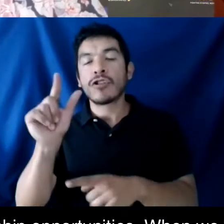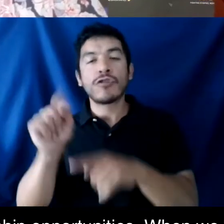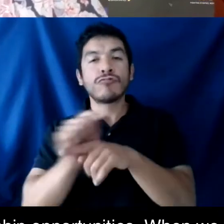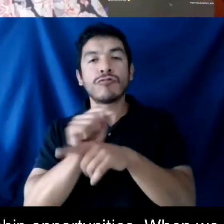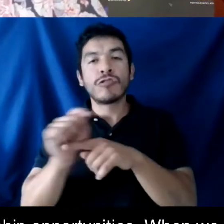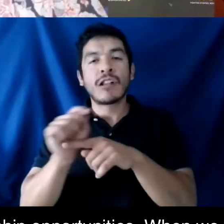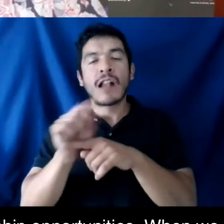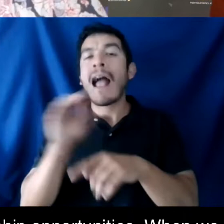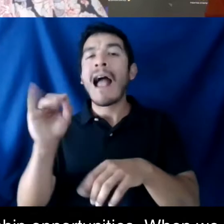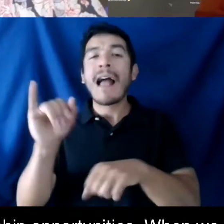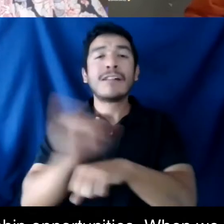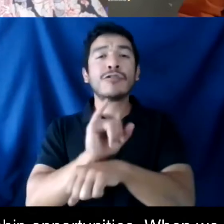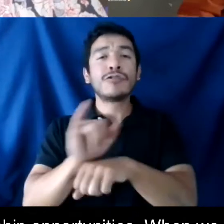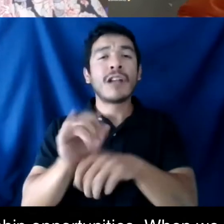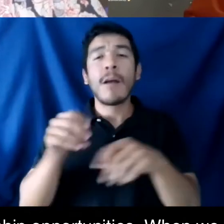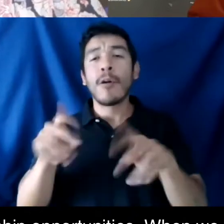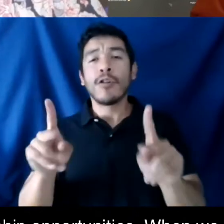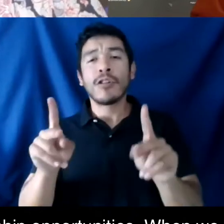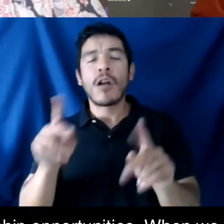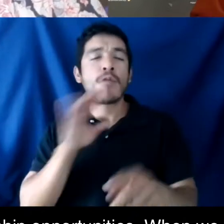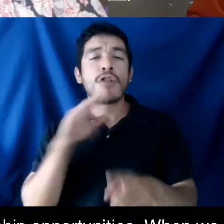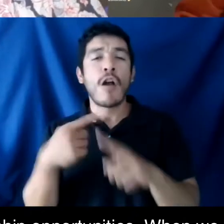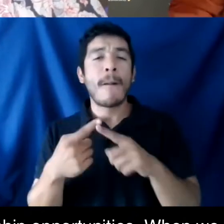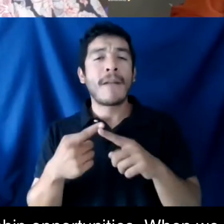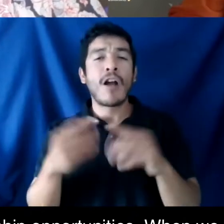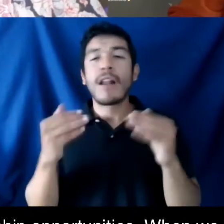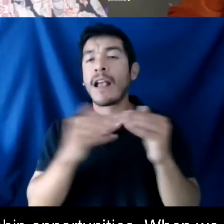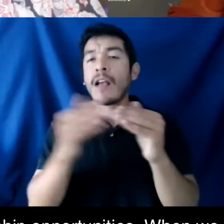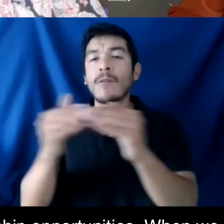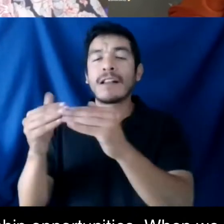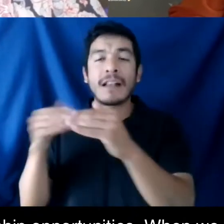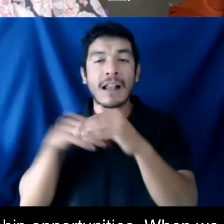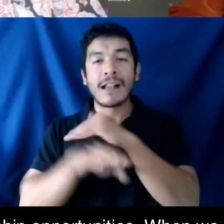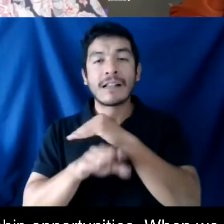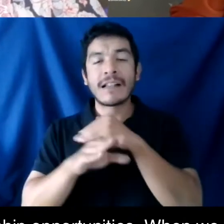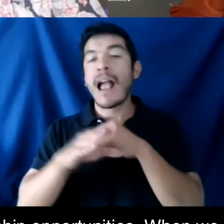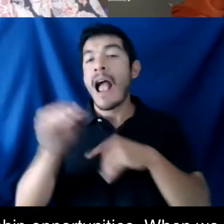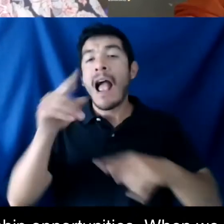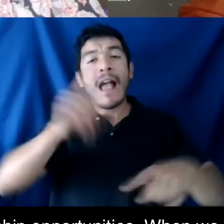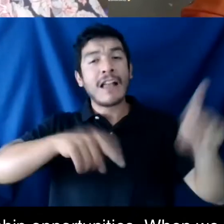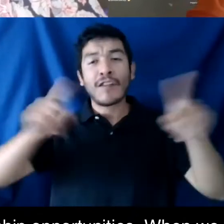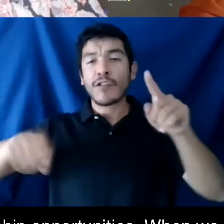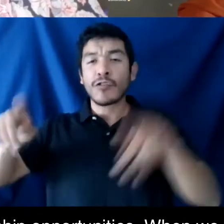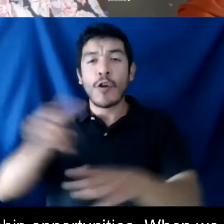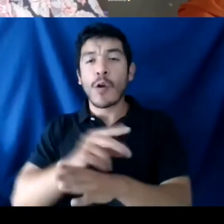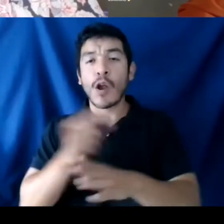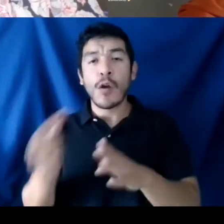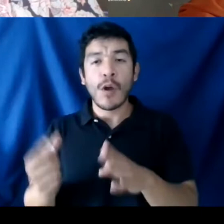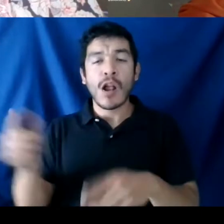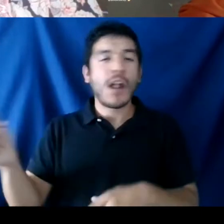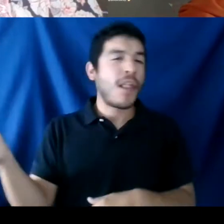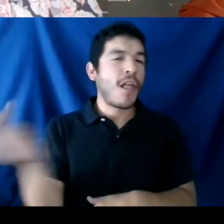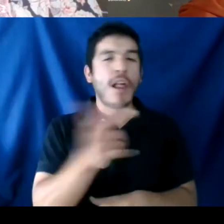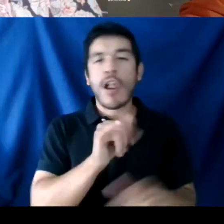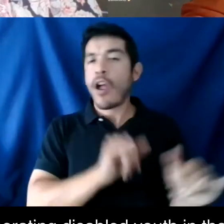internship opportunities when we talk about equity access. And diversity programs, are they also